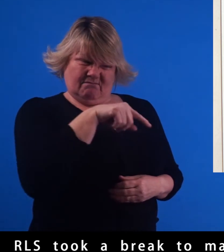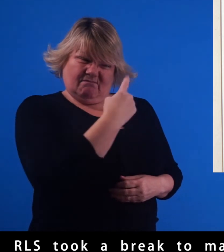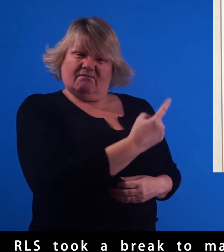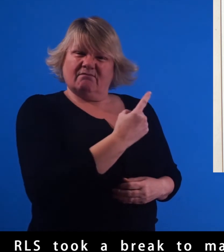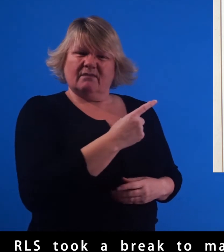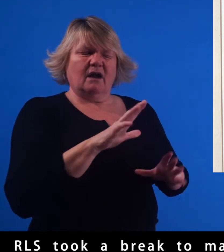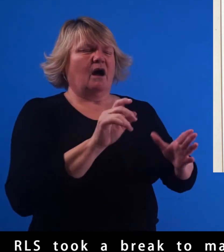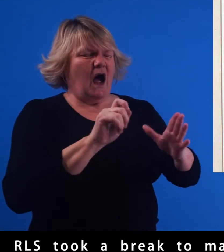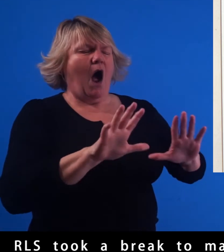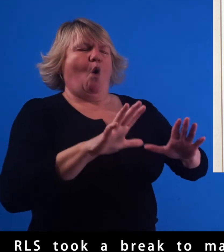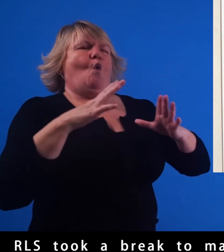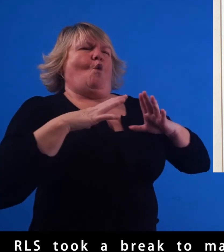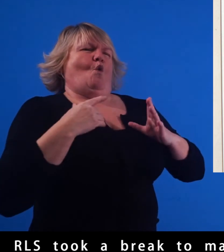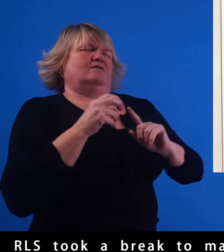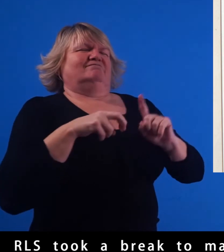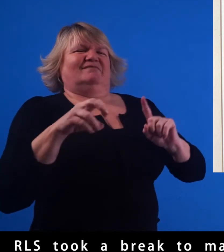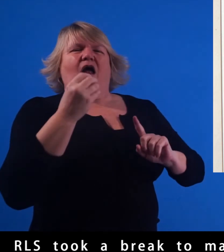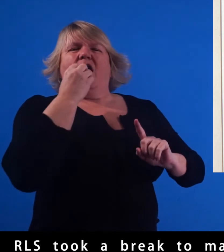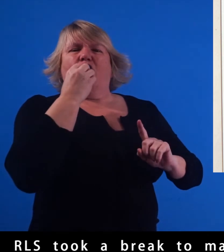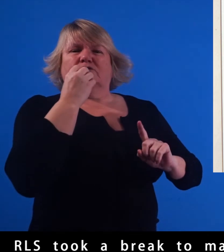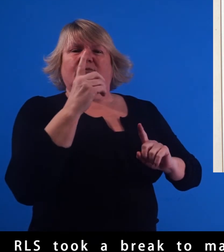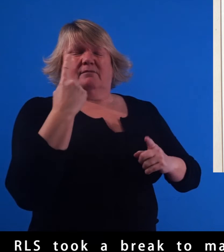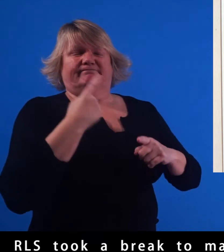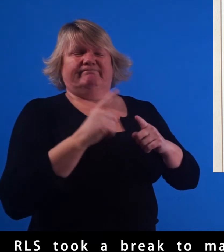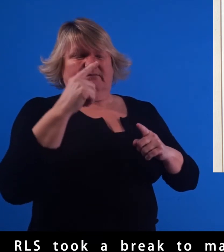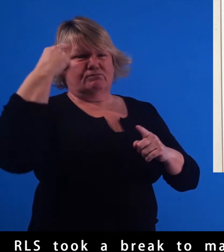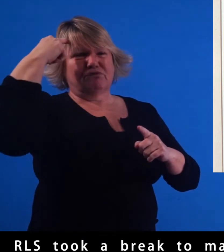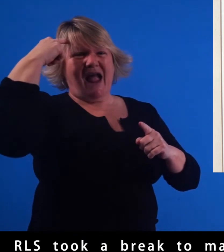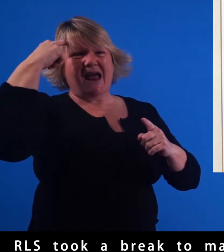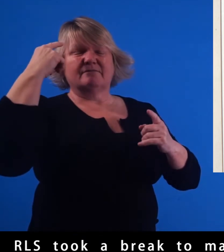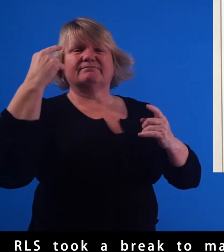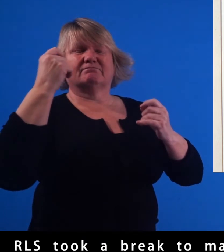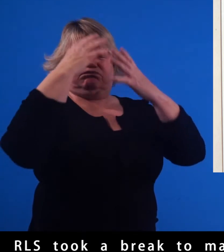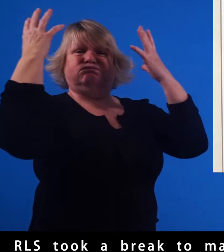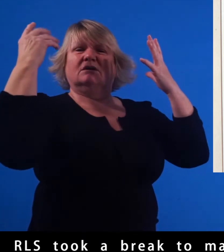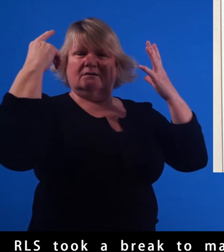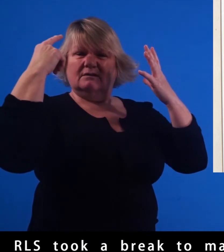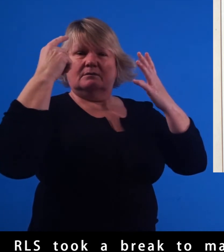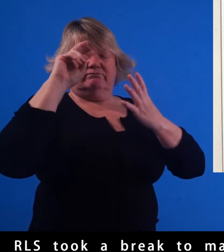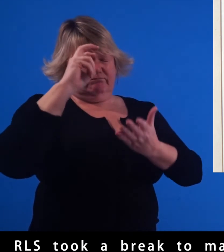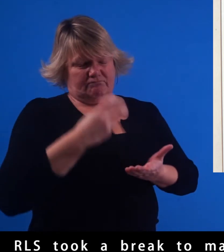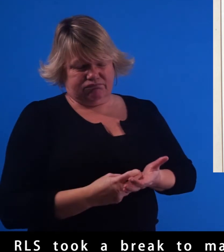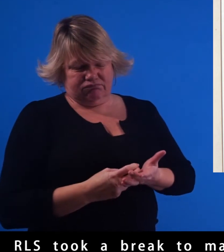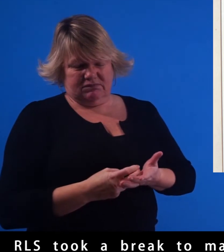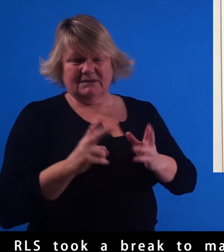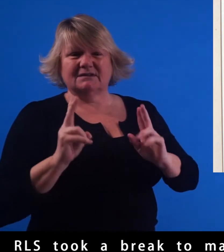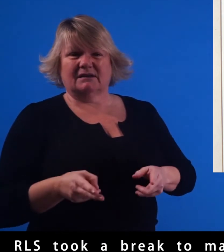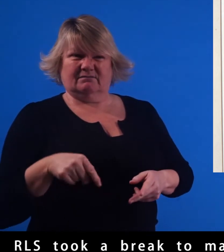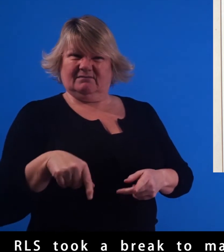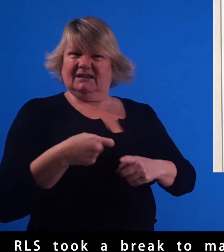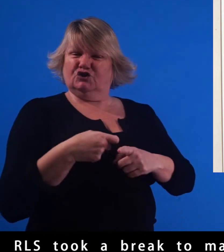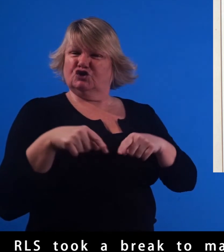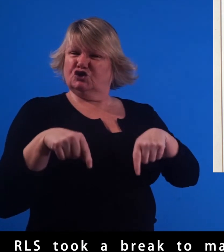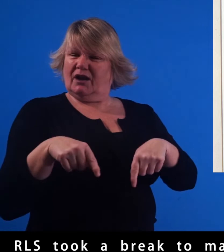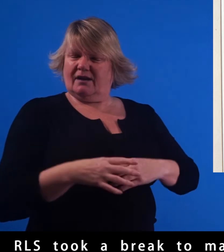Robert Louis Stevenson took a break to make lunch, but suddenly suffered a brain hemorrhage,